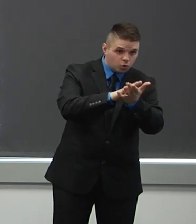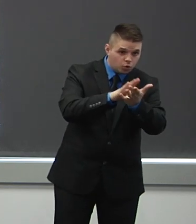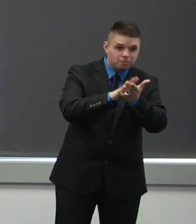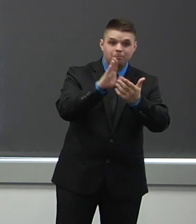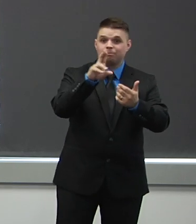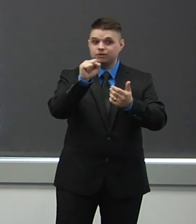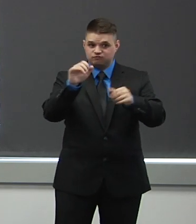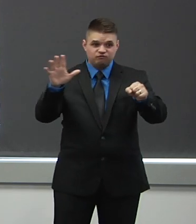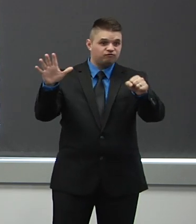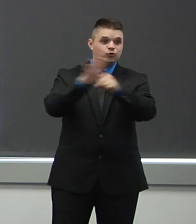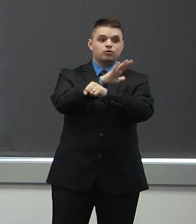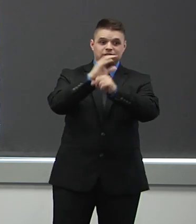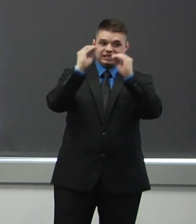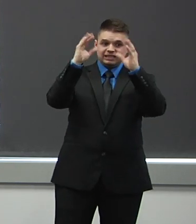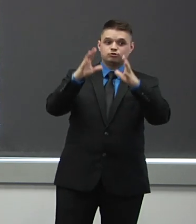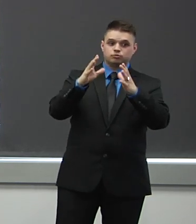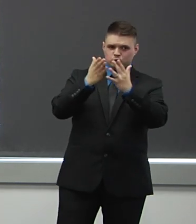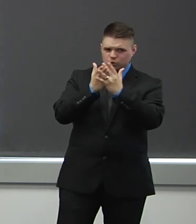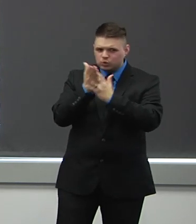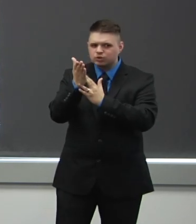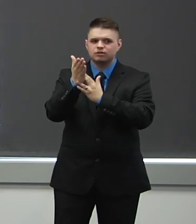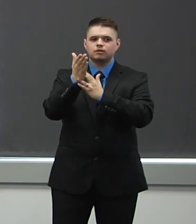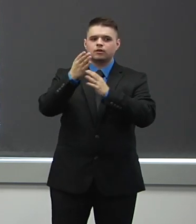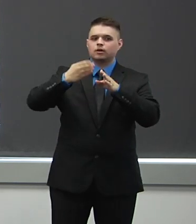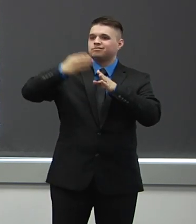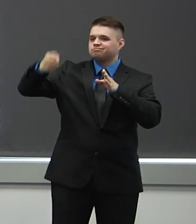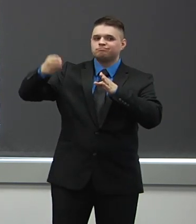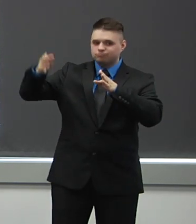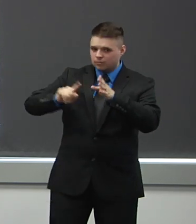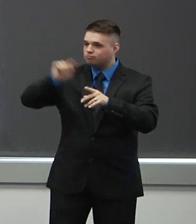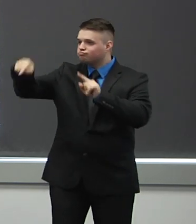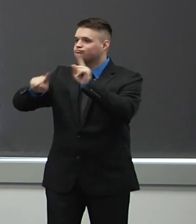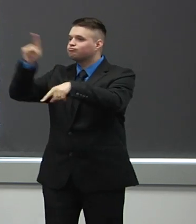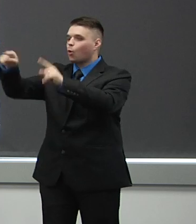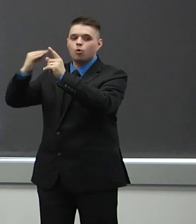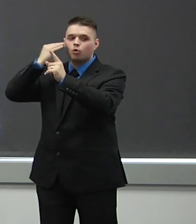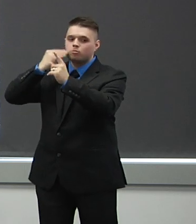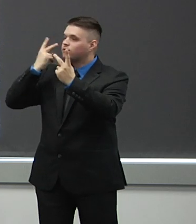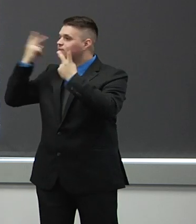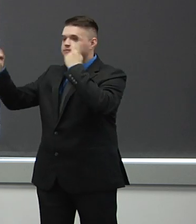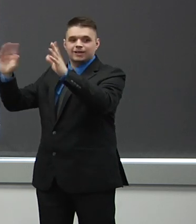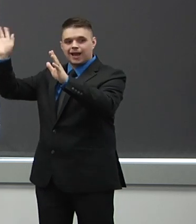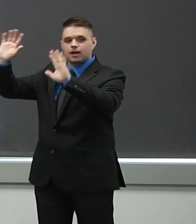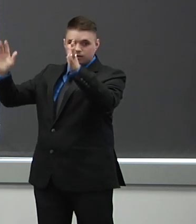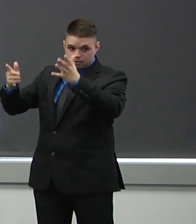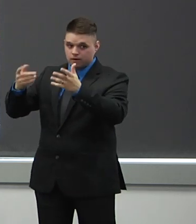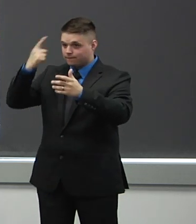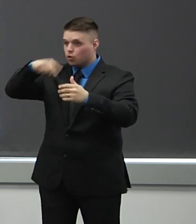teachers go through neighborhoods waving to their students to let them know that they're there for them.